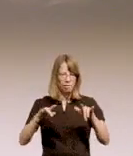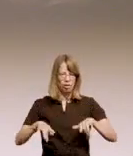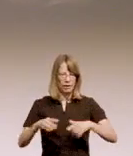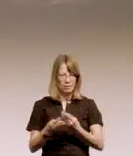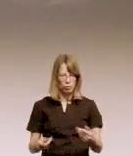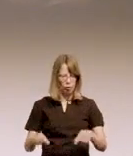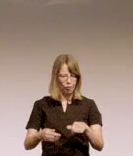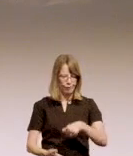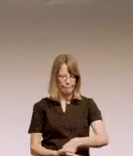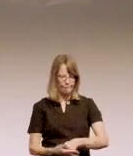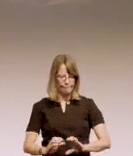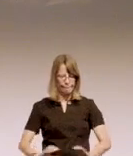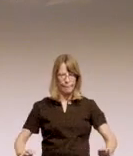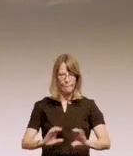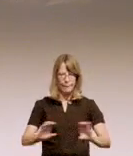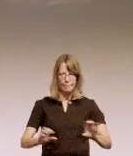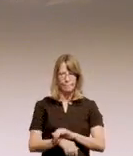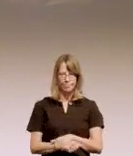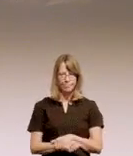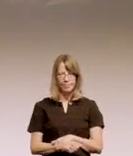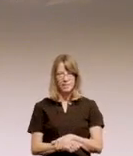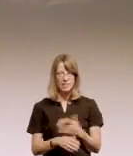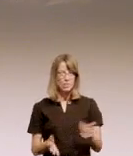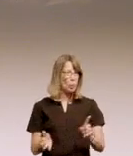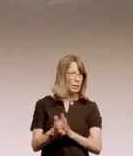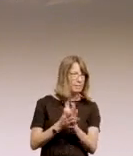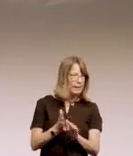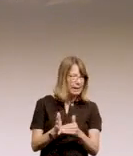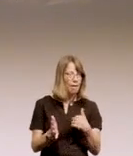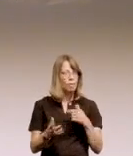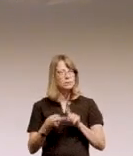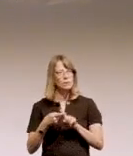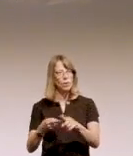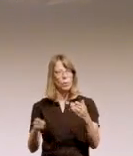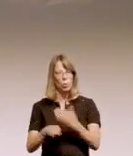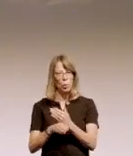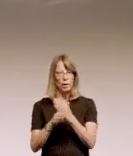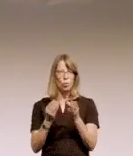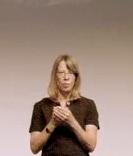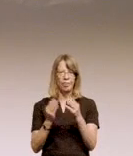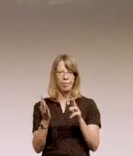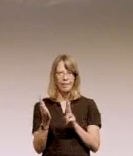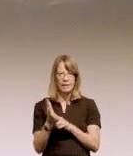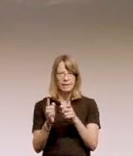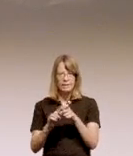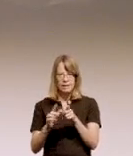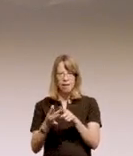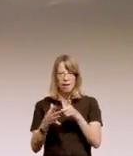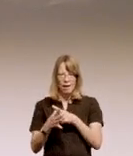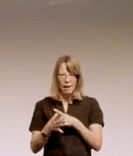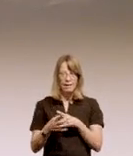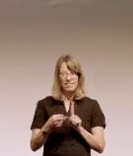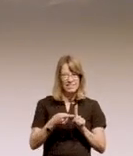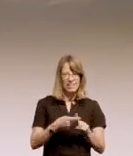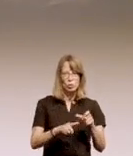And so what does all this mean now? I'm still working with the NDIA. I'm still working on the Participant Portal project. But we've taken a